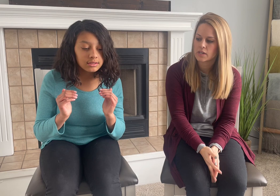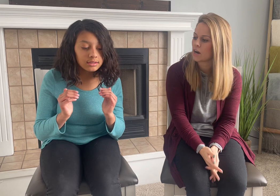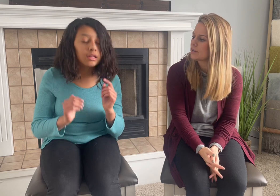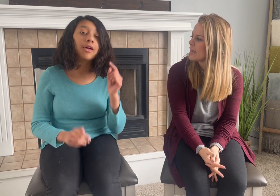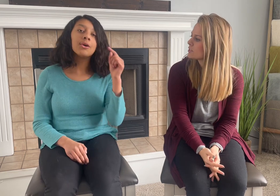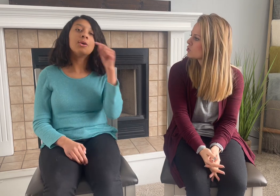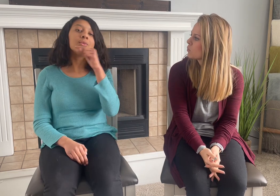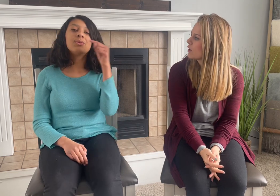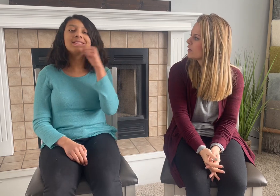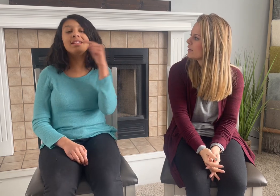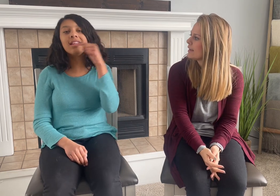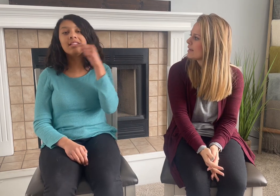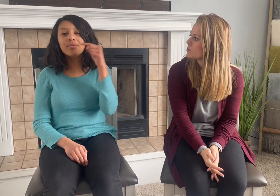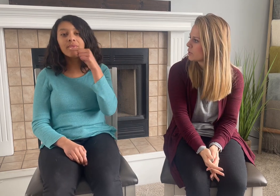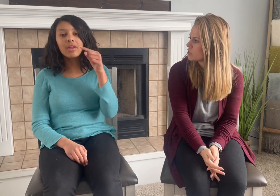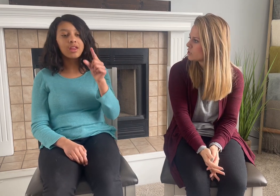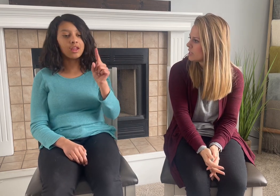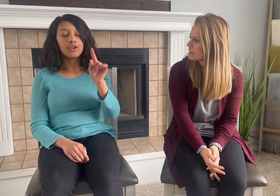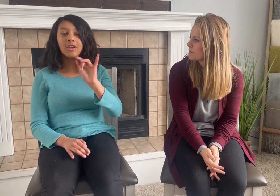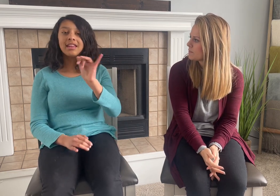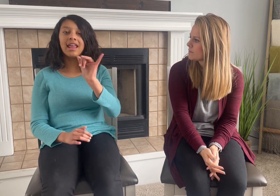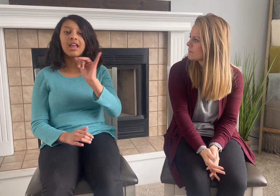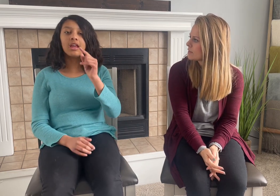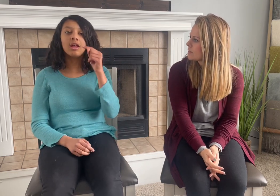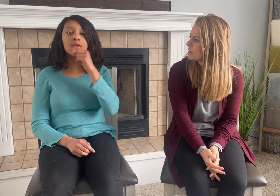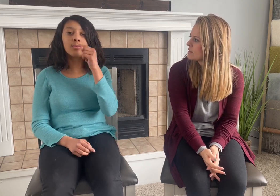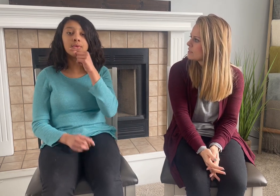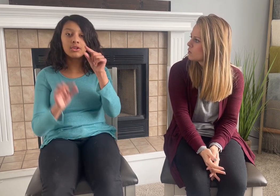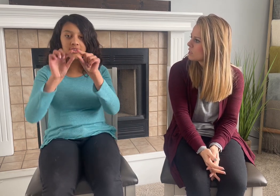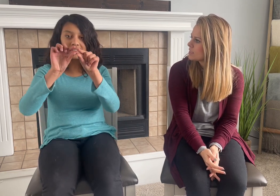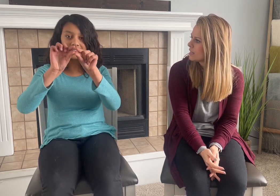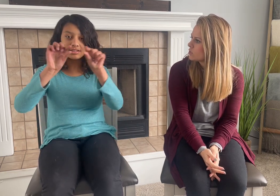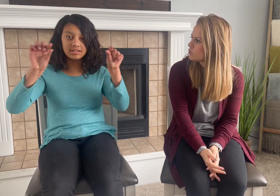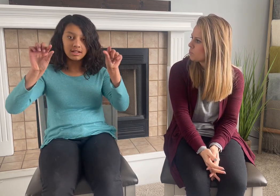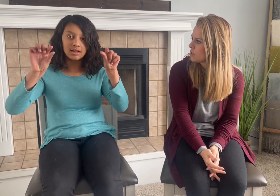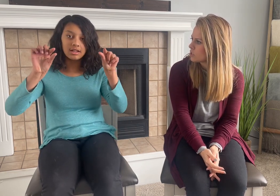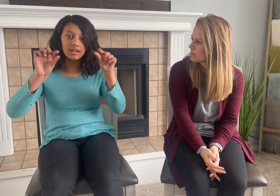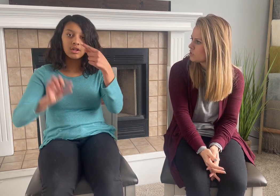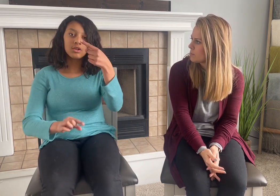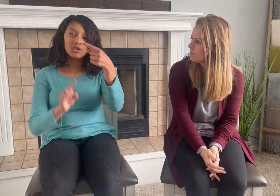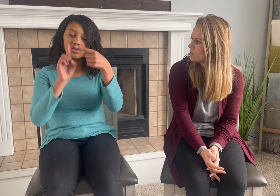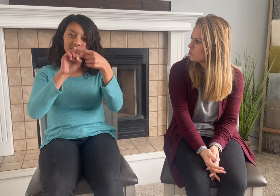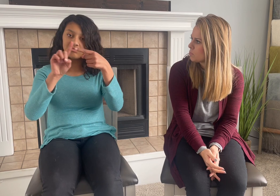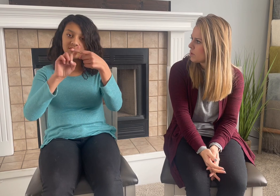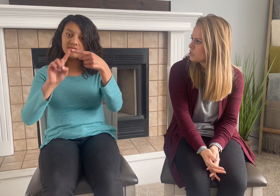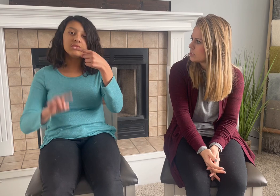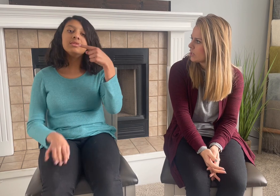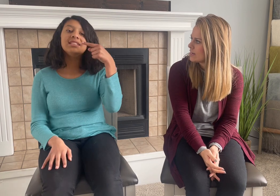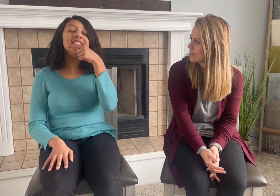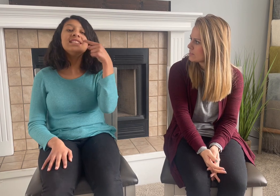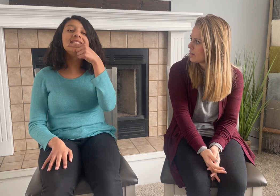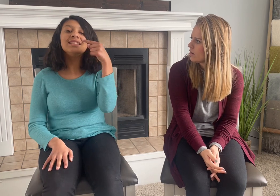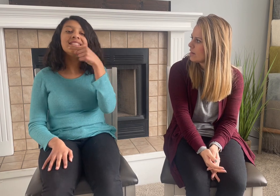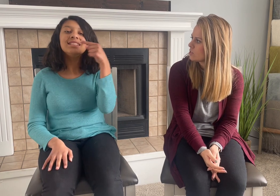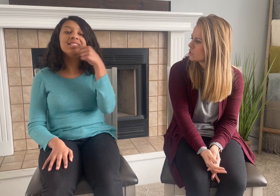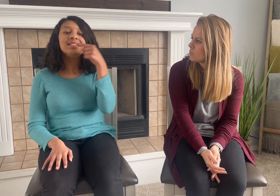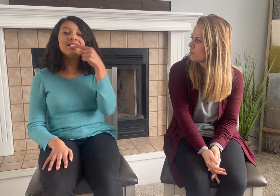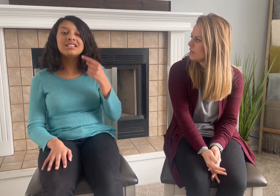Our next word is brushing your teeth. So it looks like your toothbrush, like the shape of the toothbrush is your index finger and you're just moving it